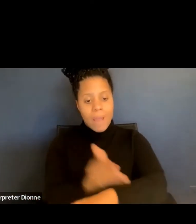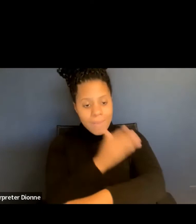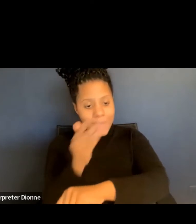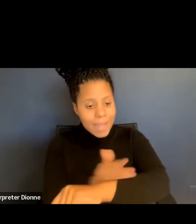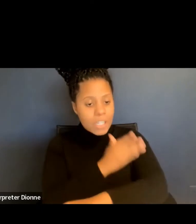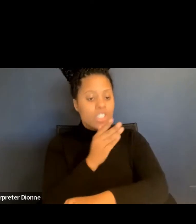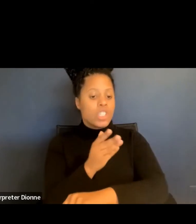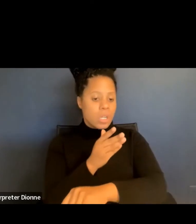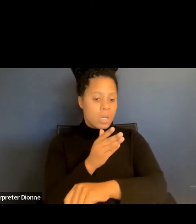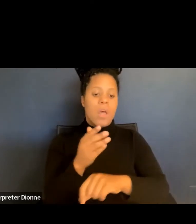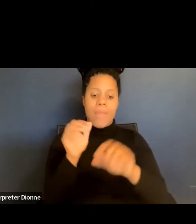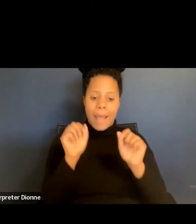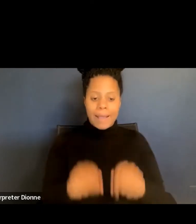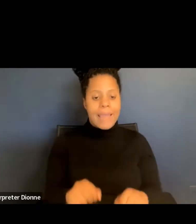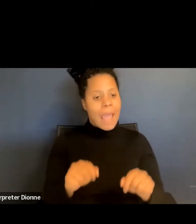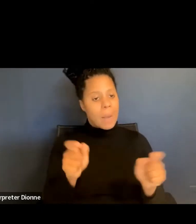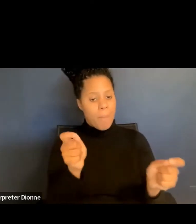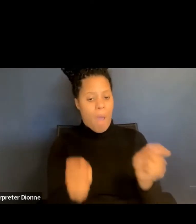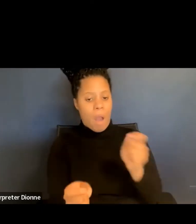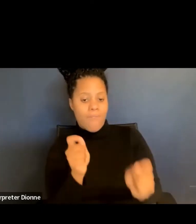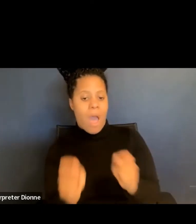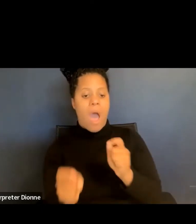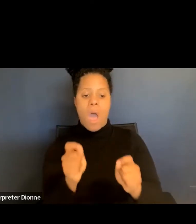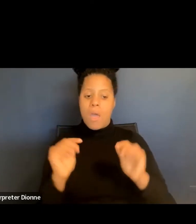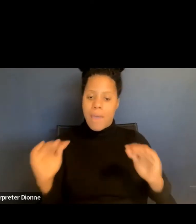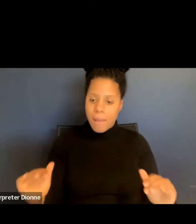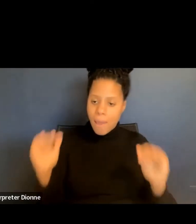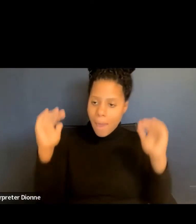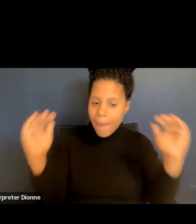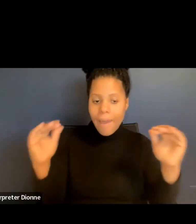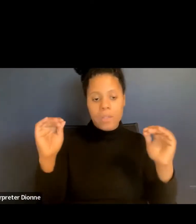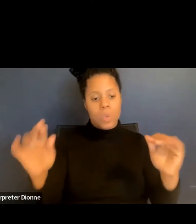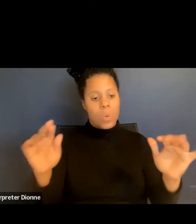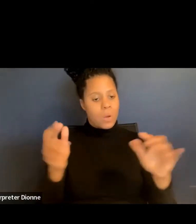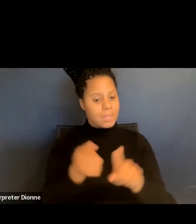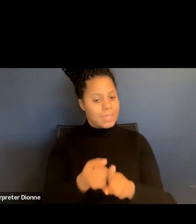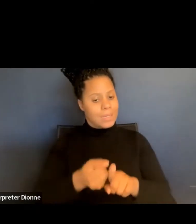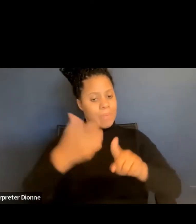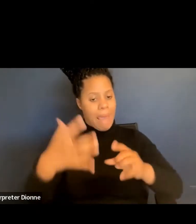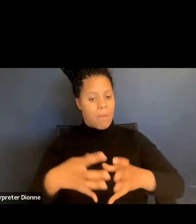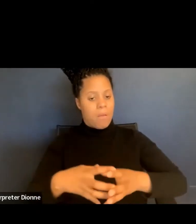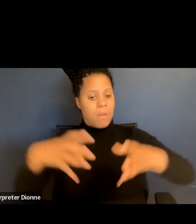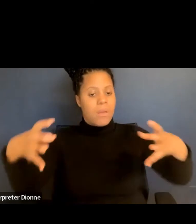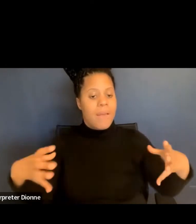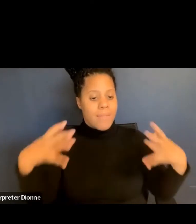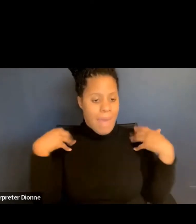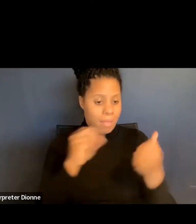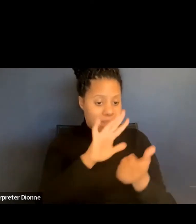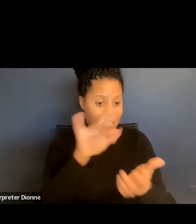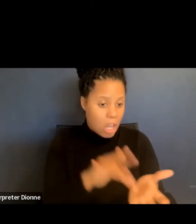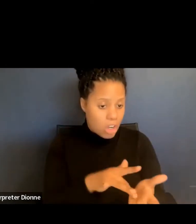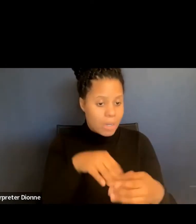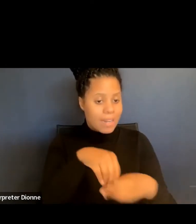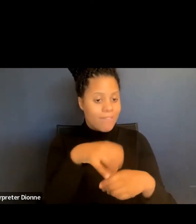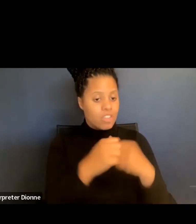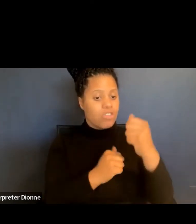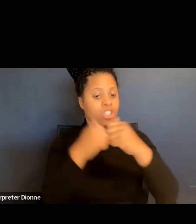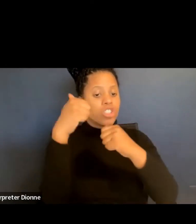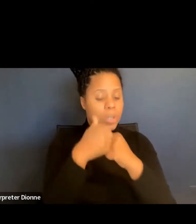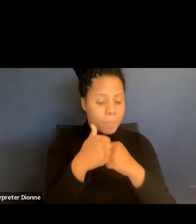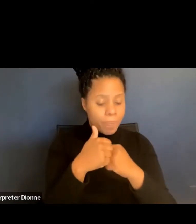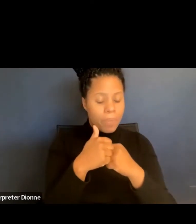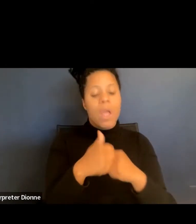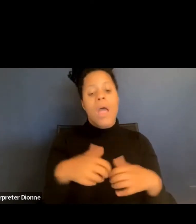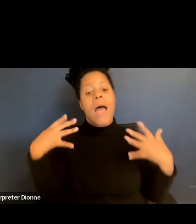enhance, or expand the health center's infrastructure. Health centers must always follow the federal